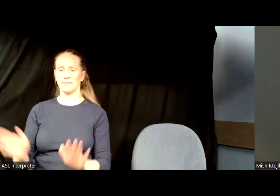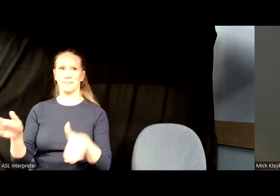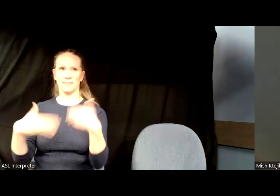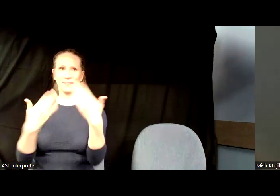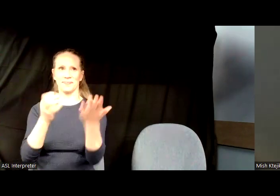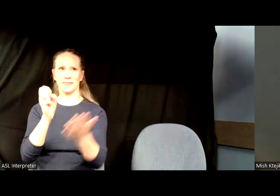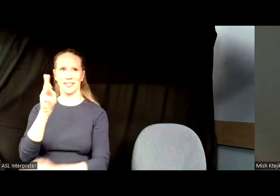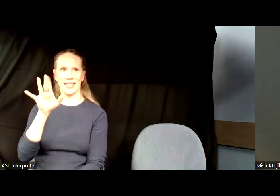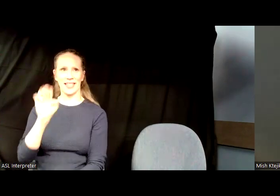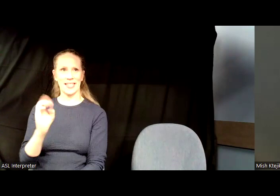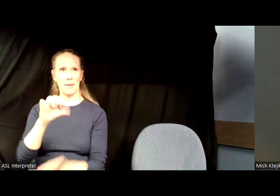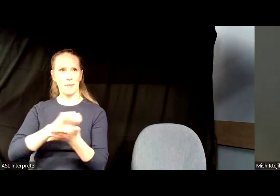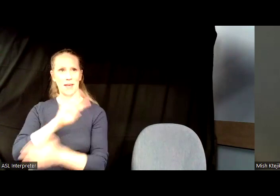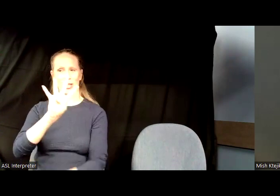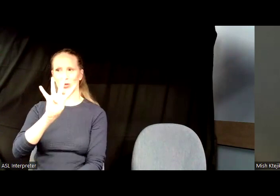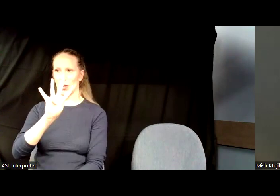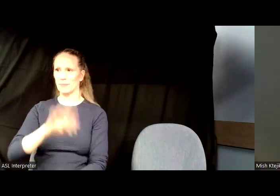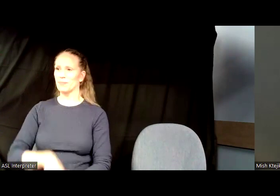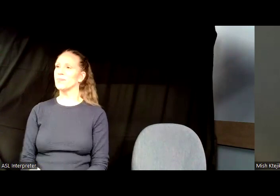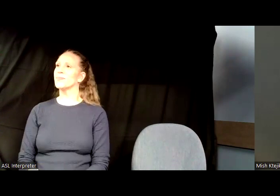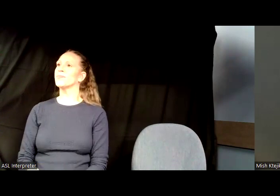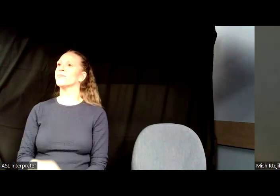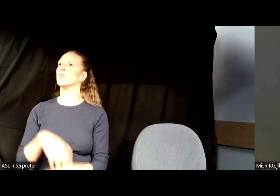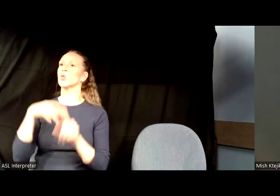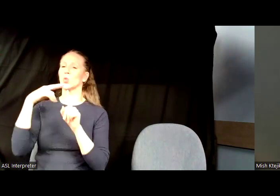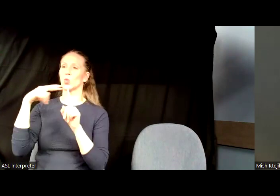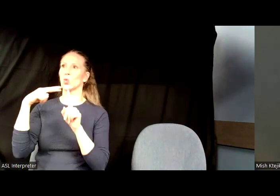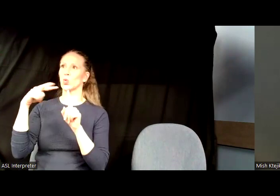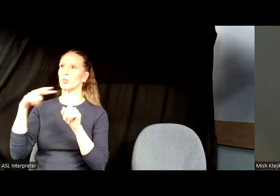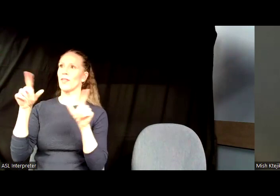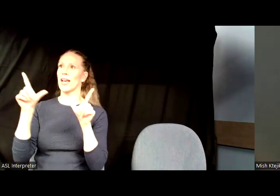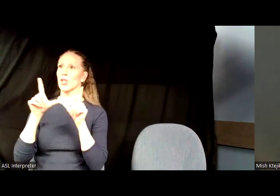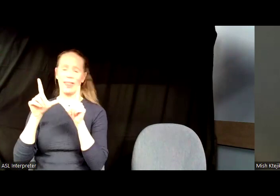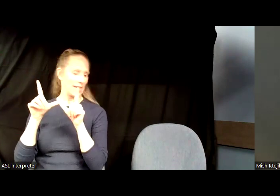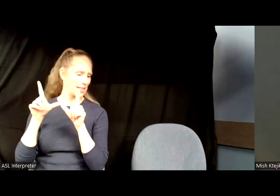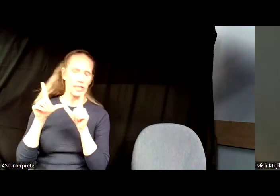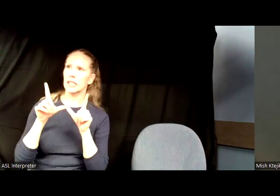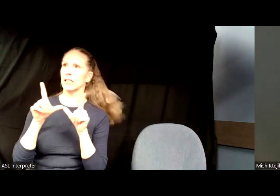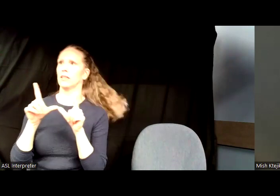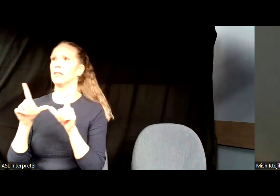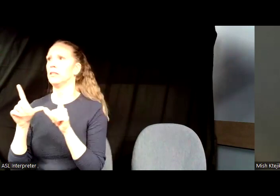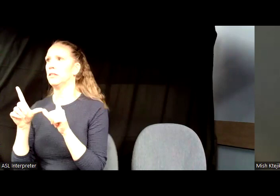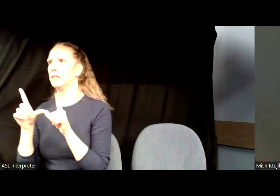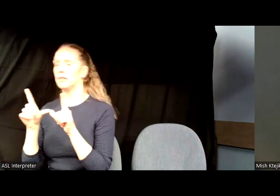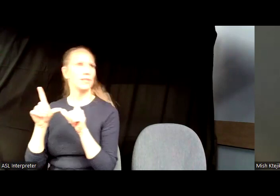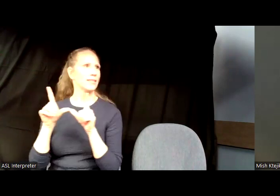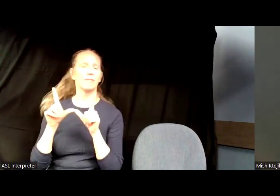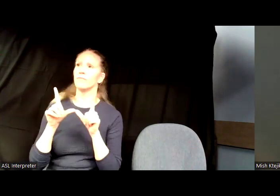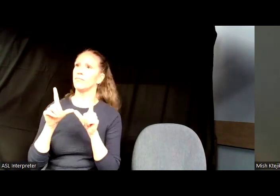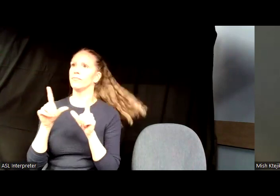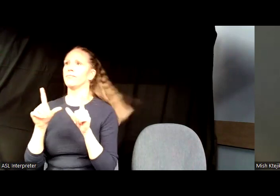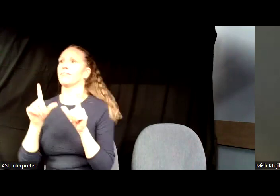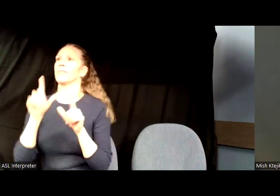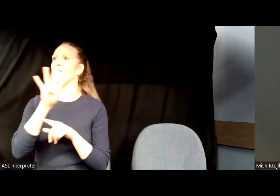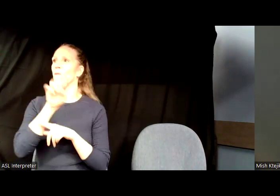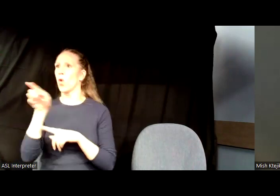Now, page 4, Sandy. Yes, so page 4 is the supervisory license. So the first part, line 4